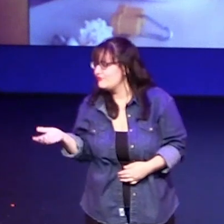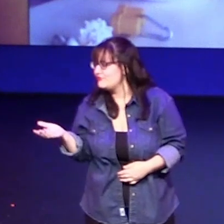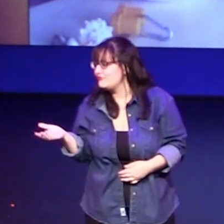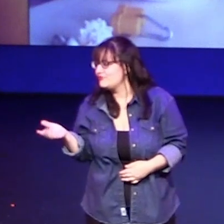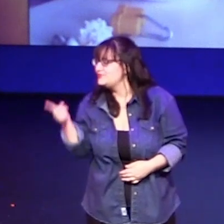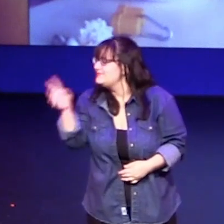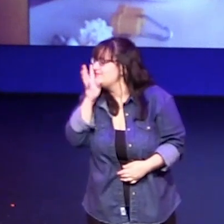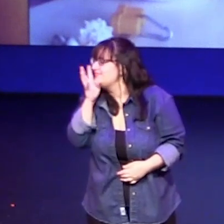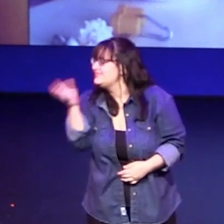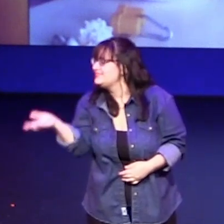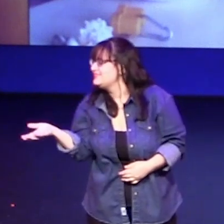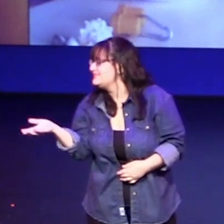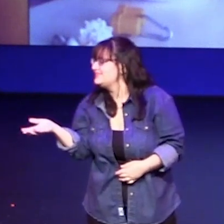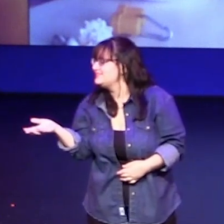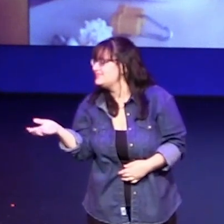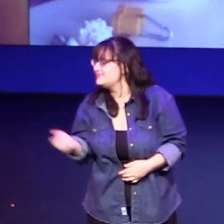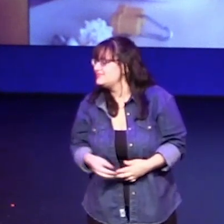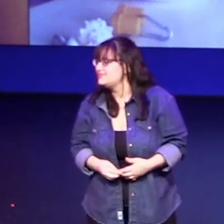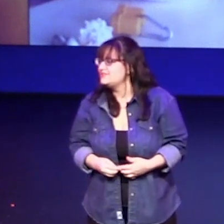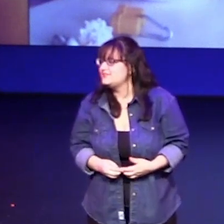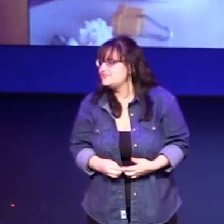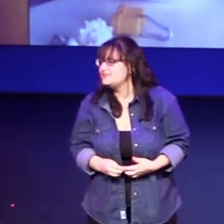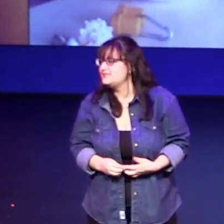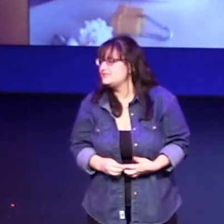And I get that response, no, you're not. You can speak.